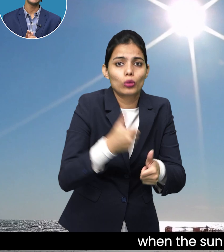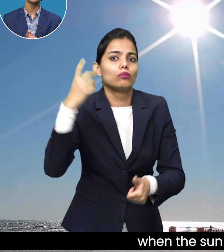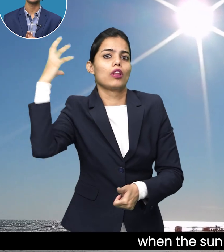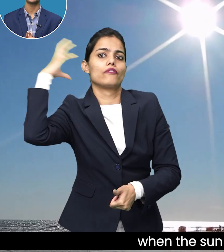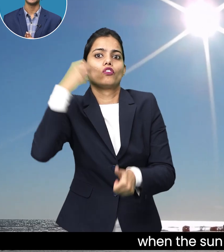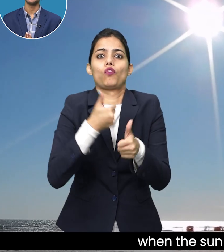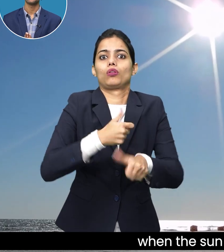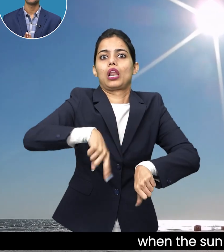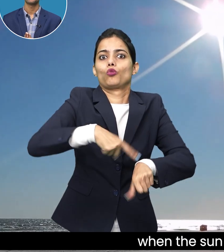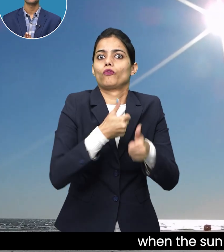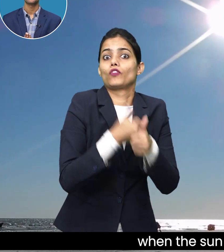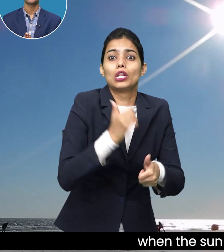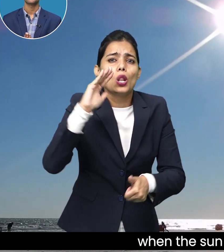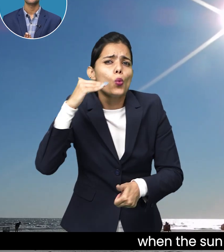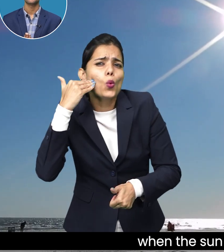is highest in the sky.